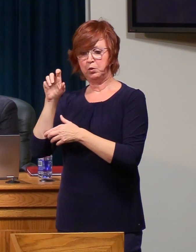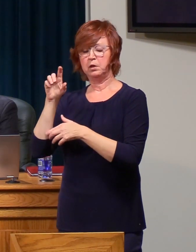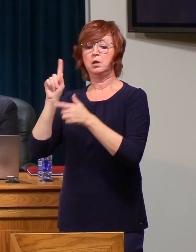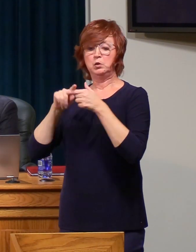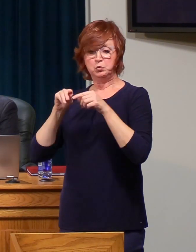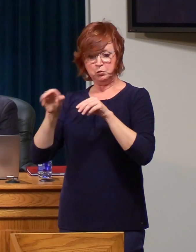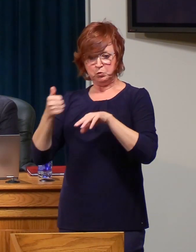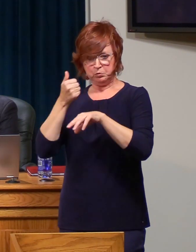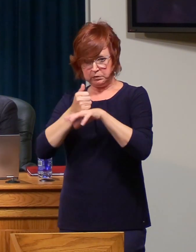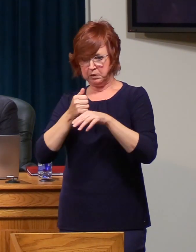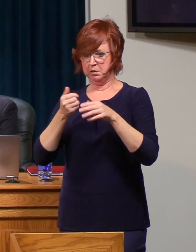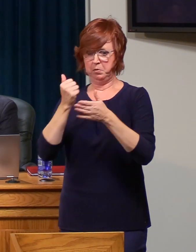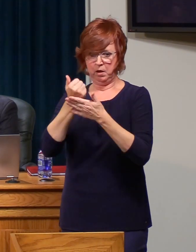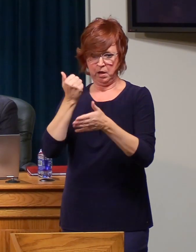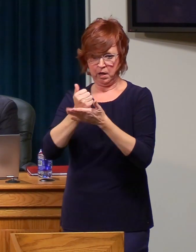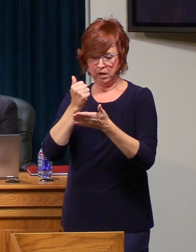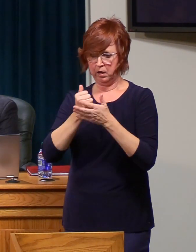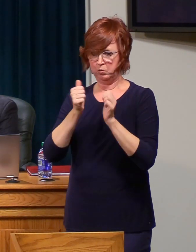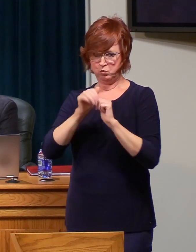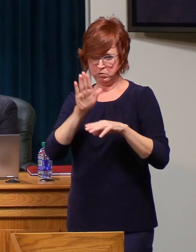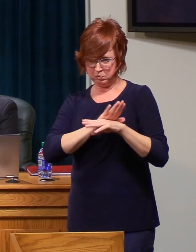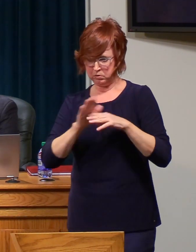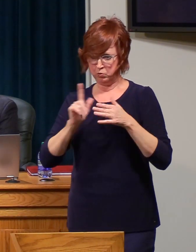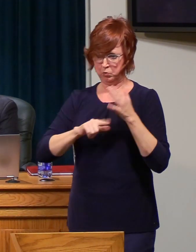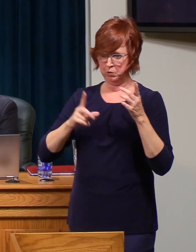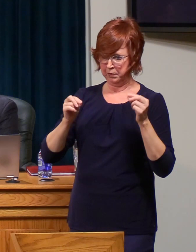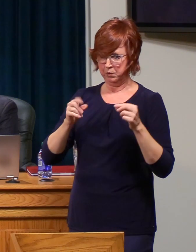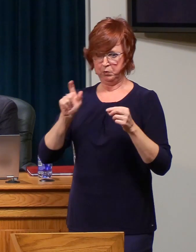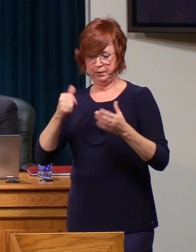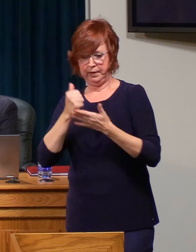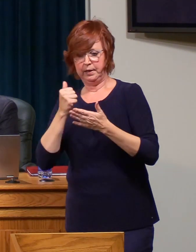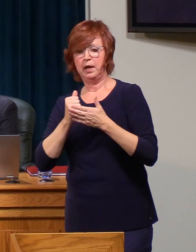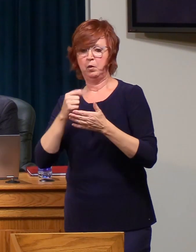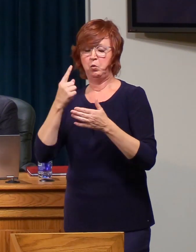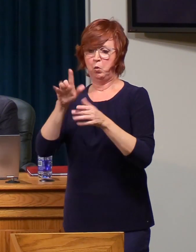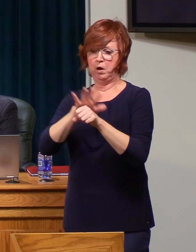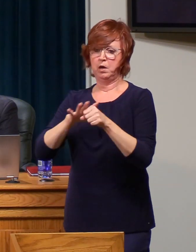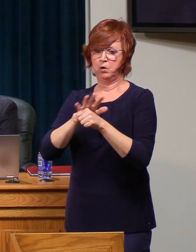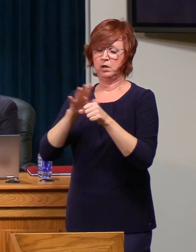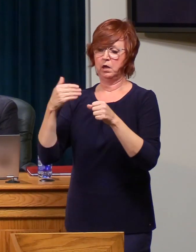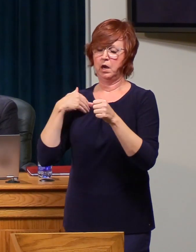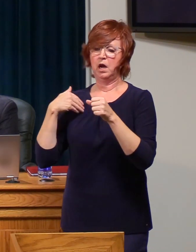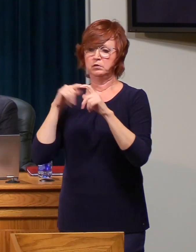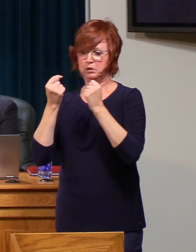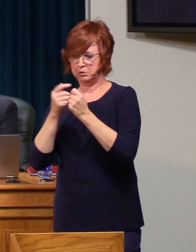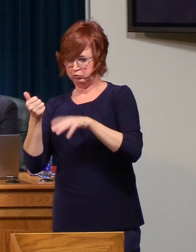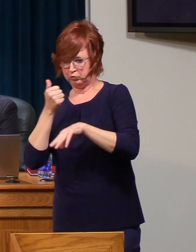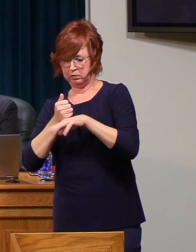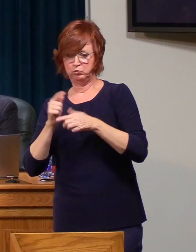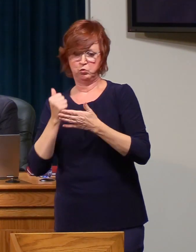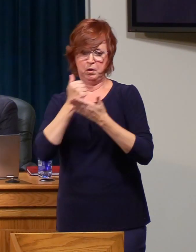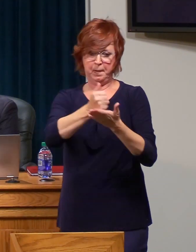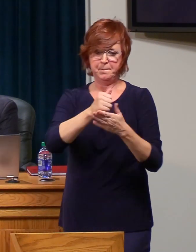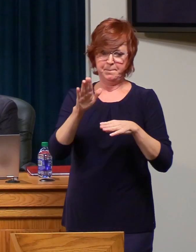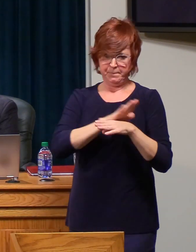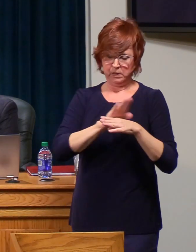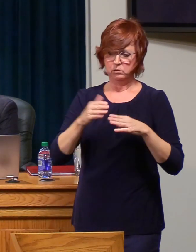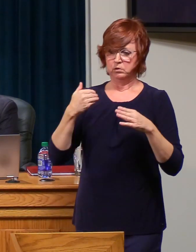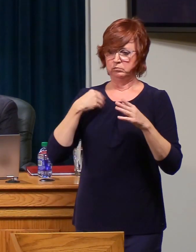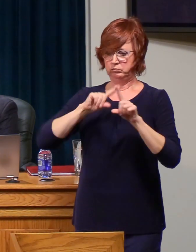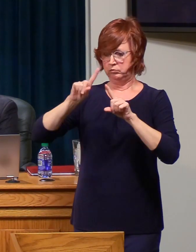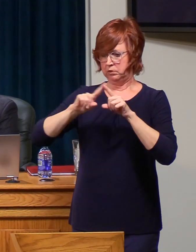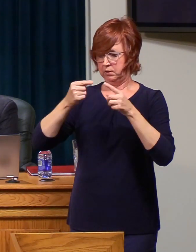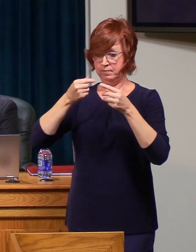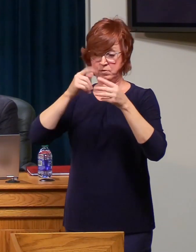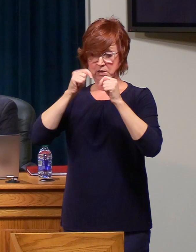programs, supports relevant to their particular industry. Once the business response team has been established, contact information